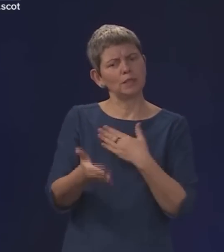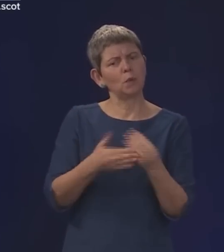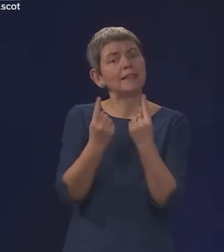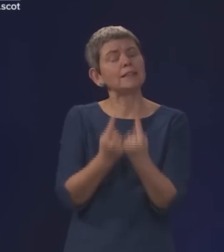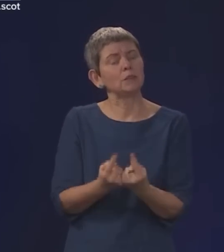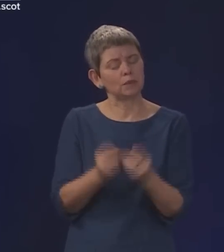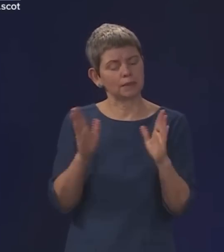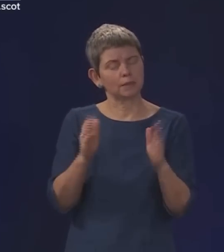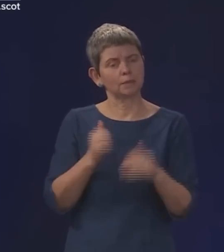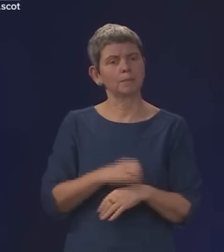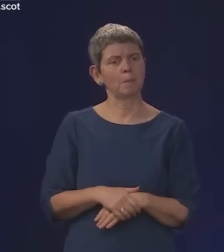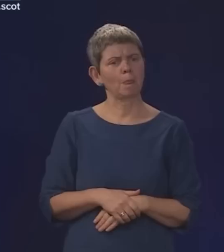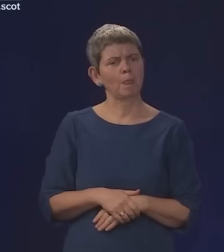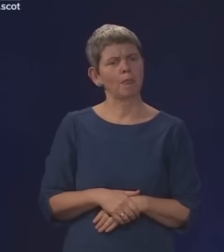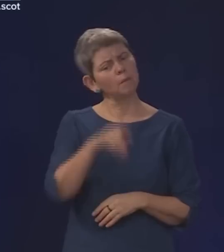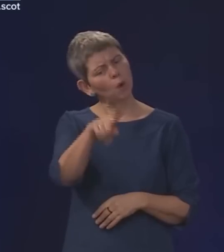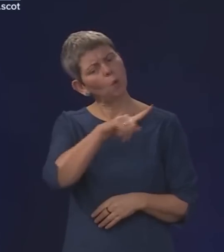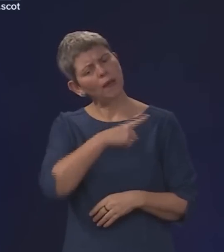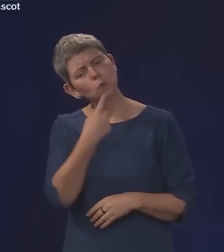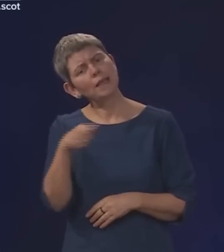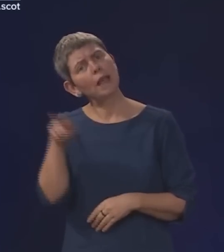what I'll continue to try to do. Why did you say that?